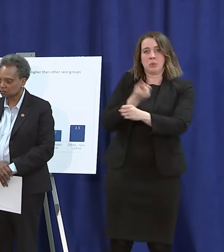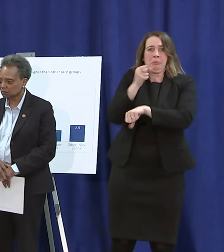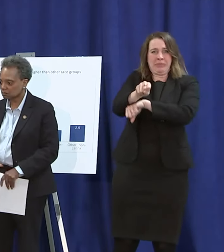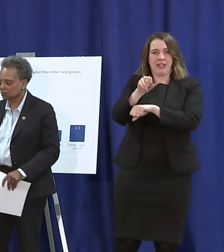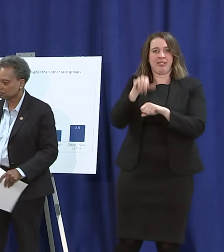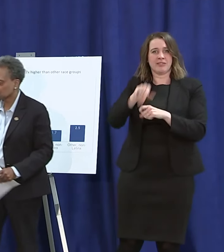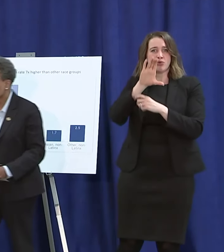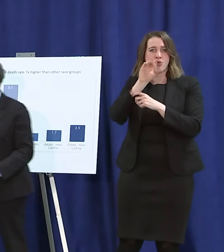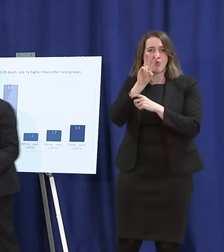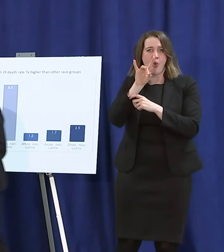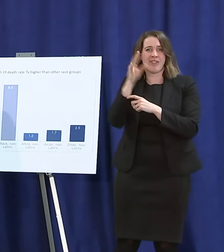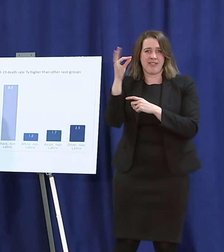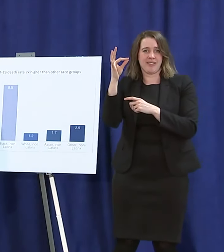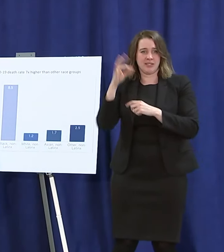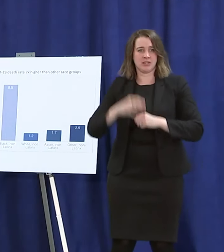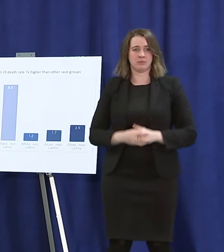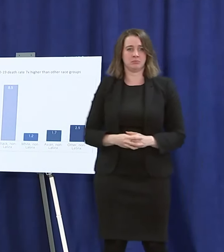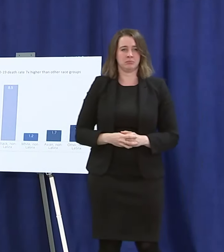this.